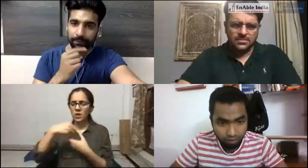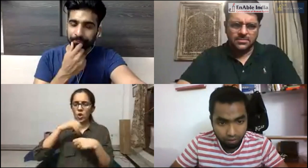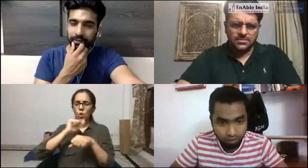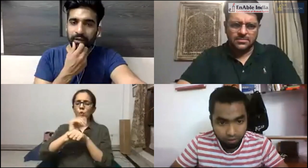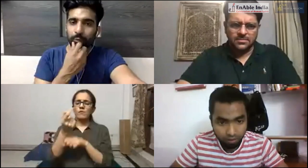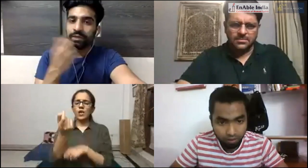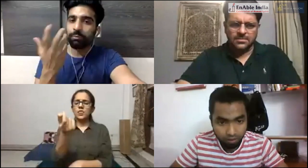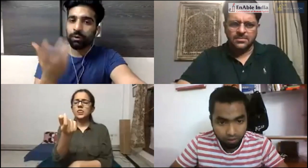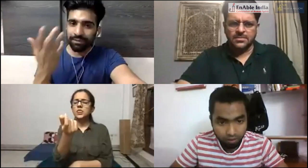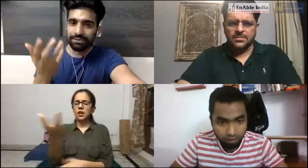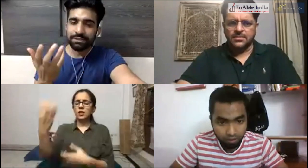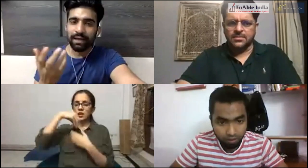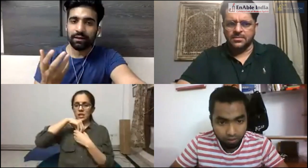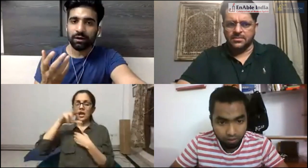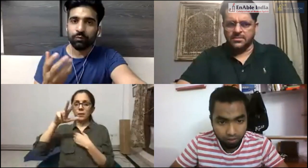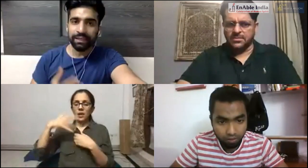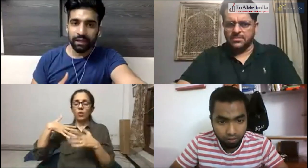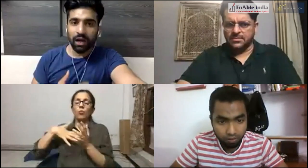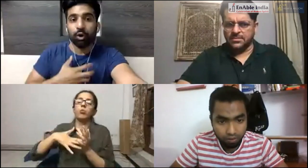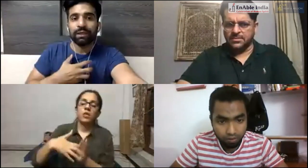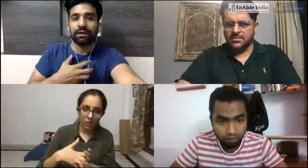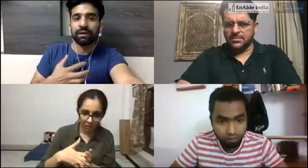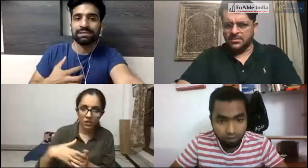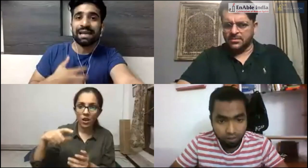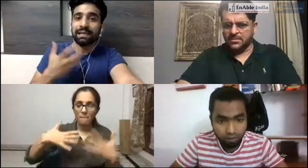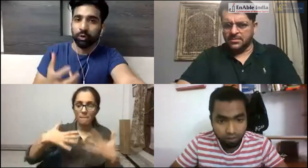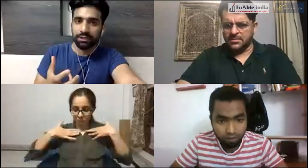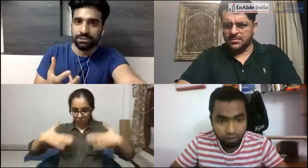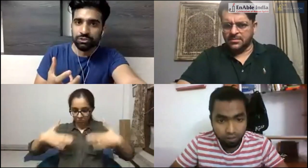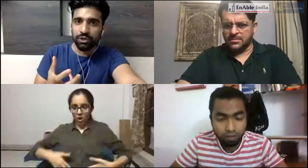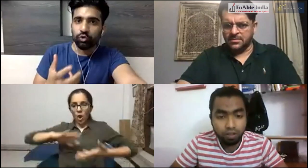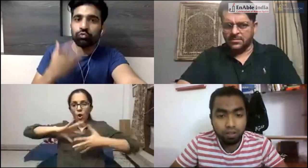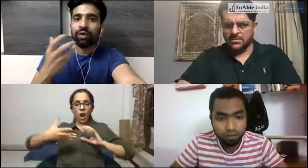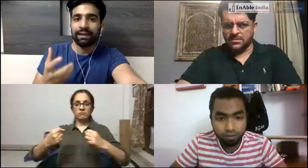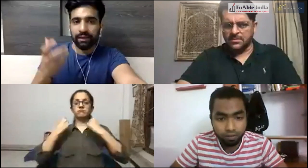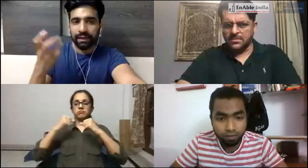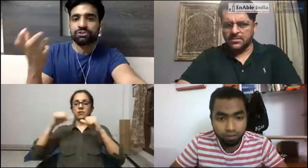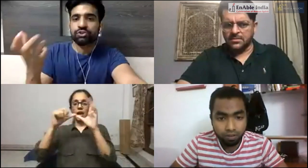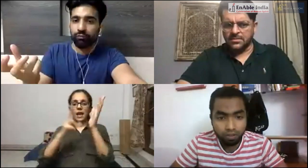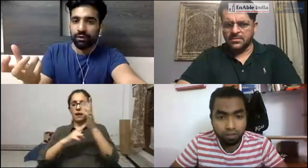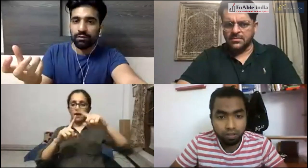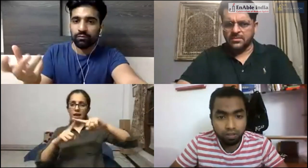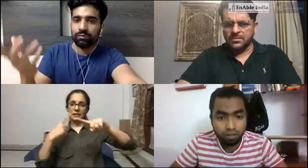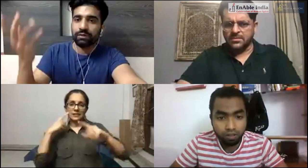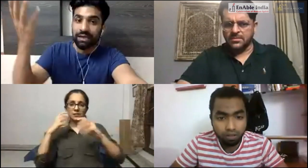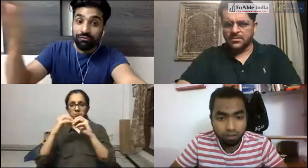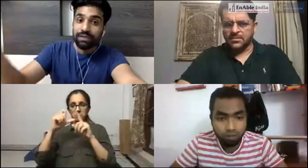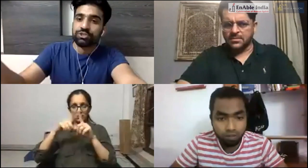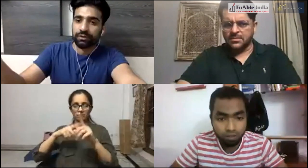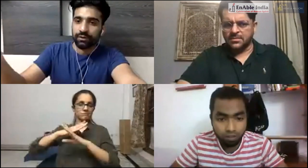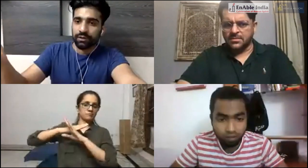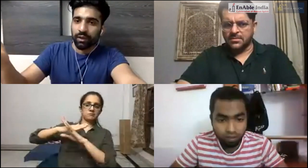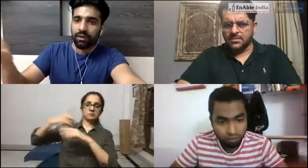body, with the purpose that our body creates antibodies to fight against COVID